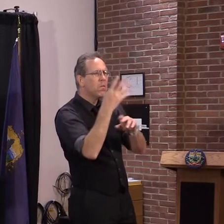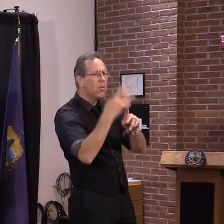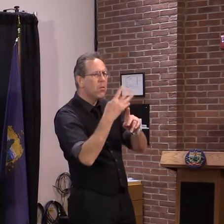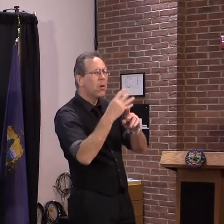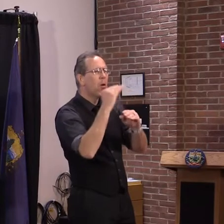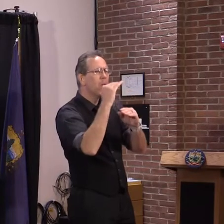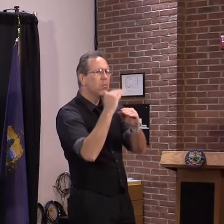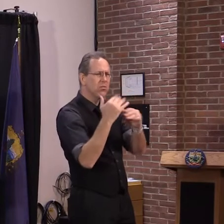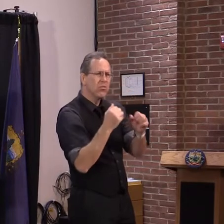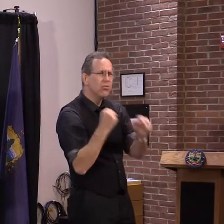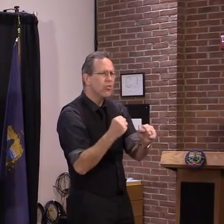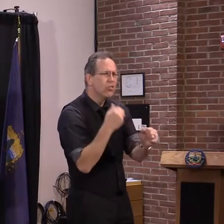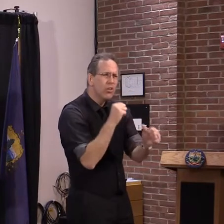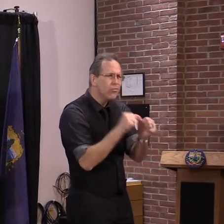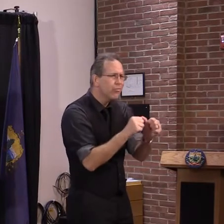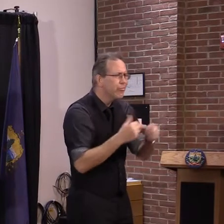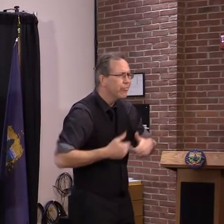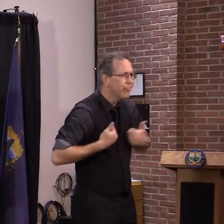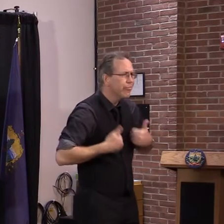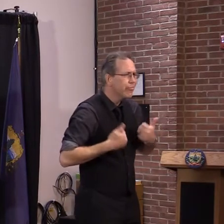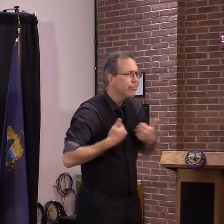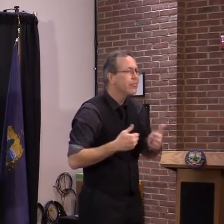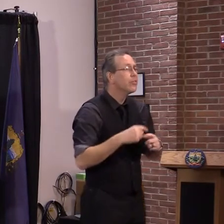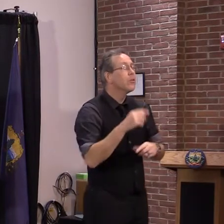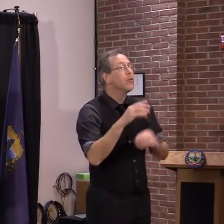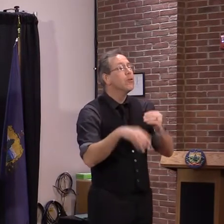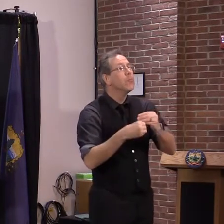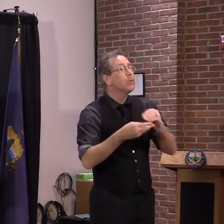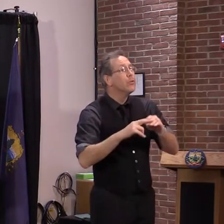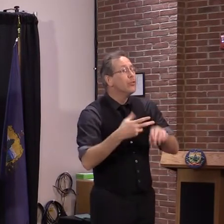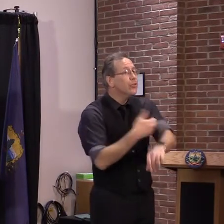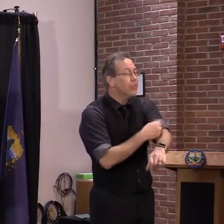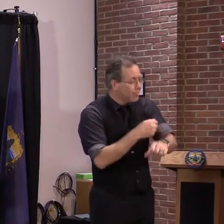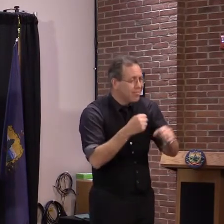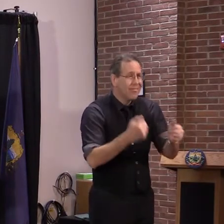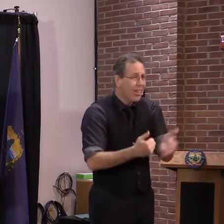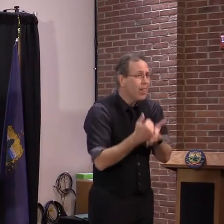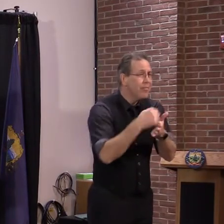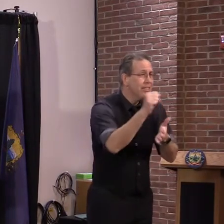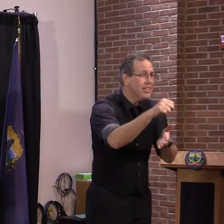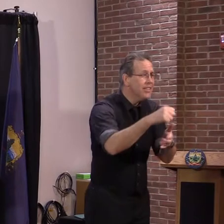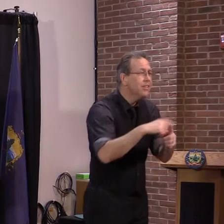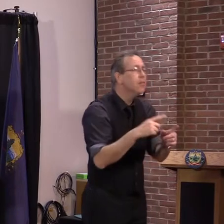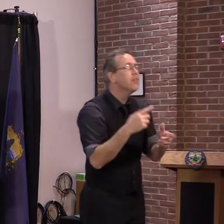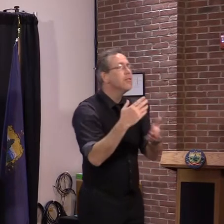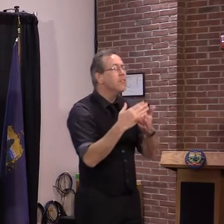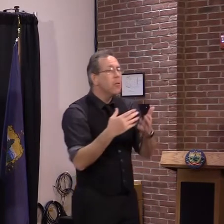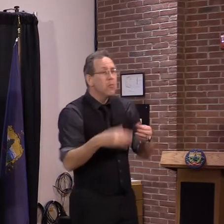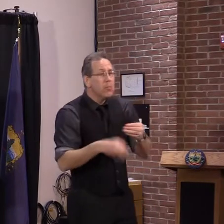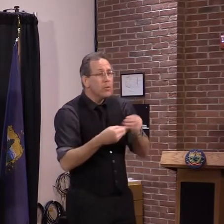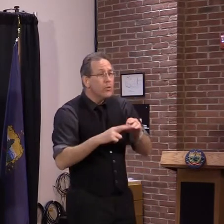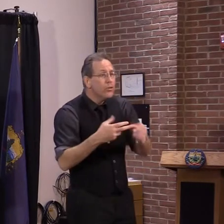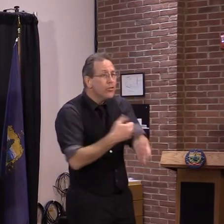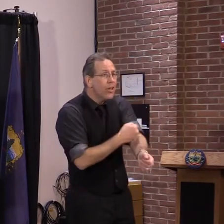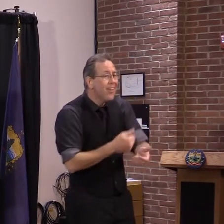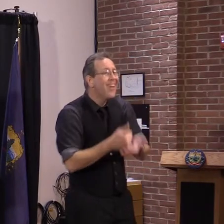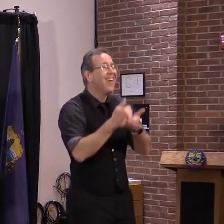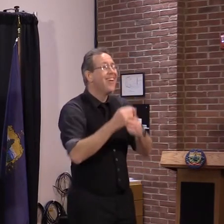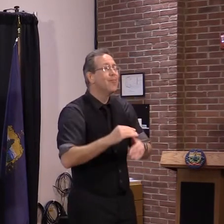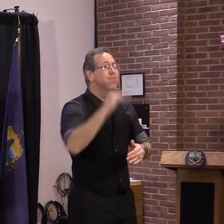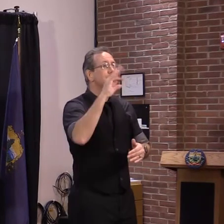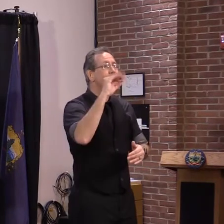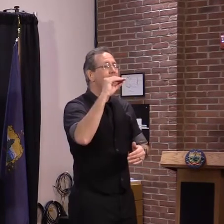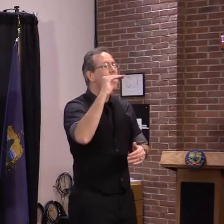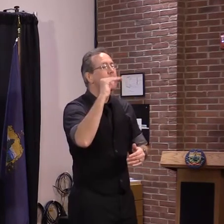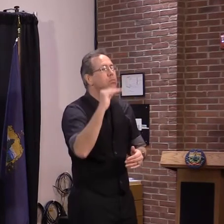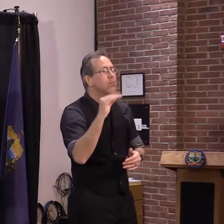of having the booster was significant. 4 months later, it had dropped to 78%, but we don't know what goes